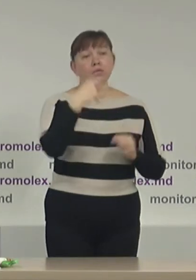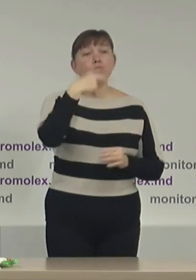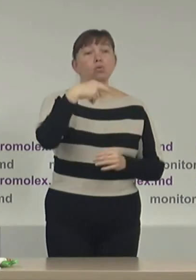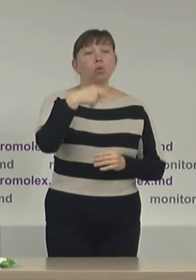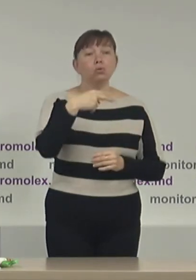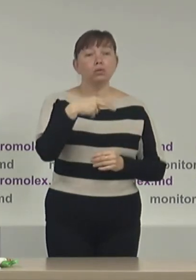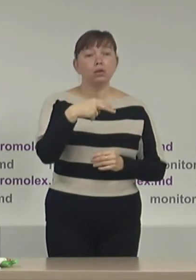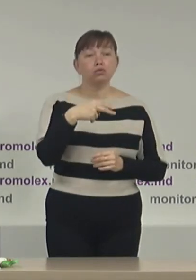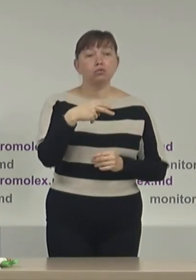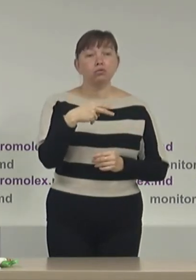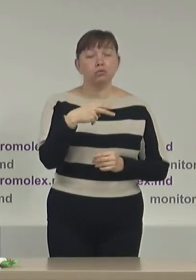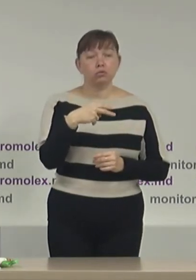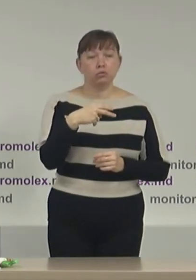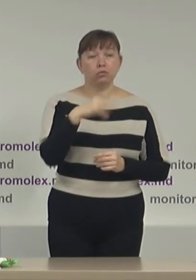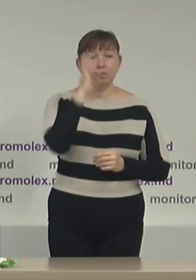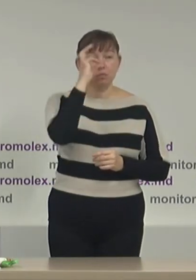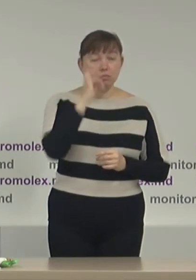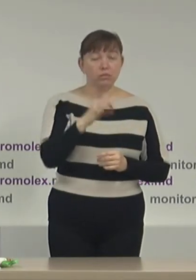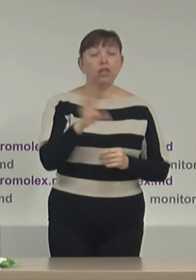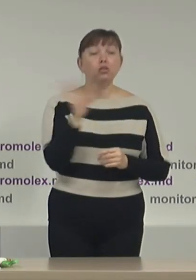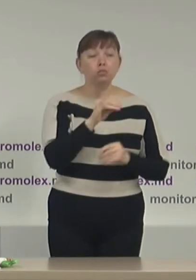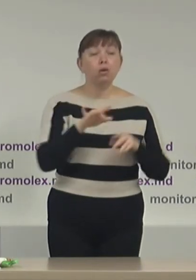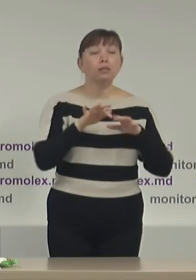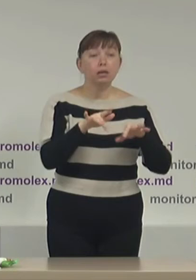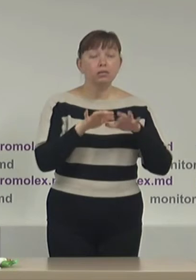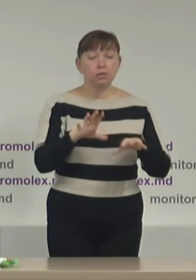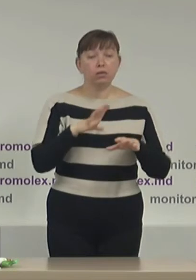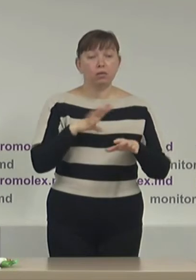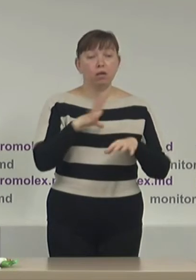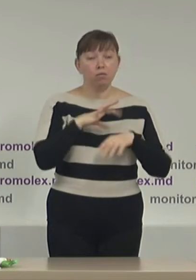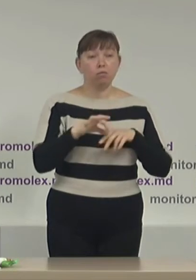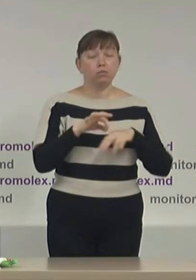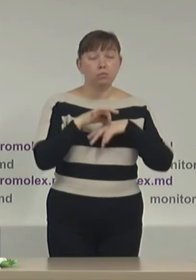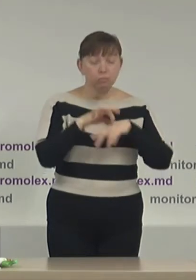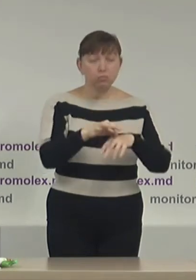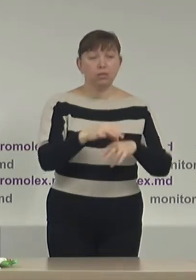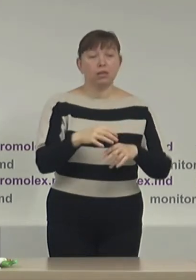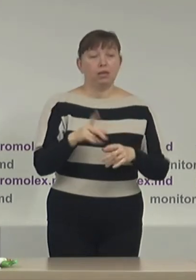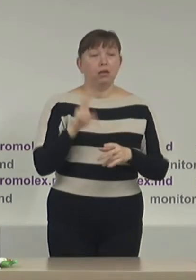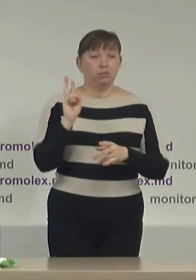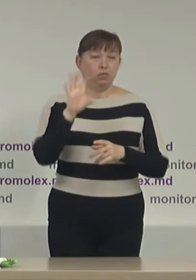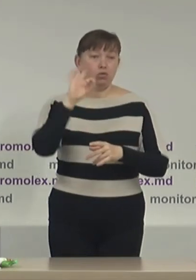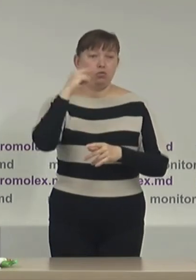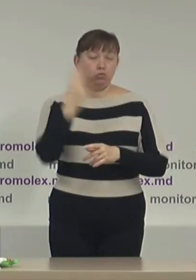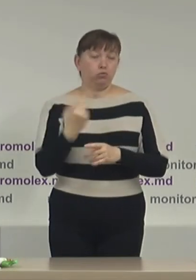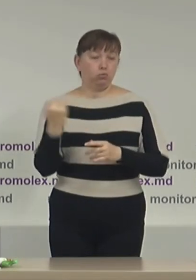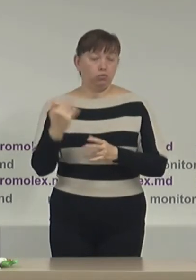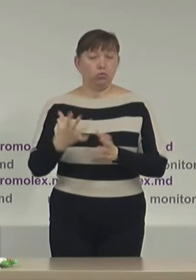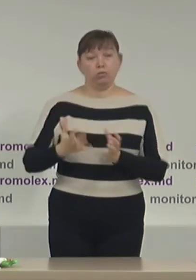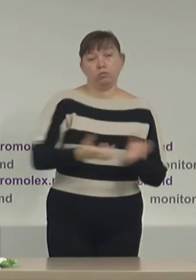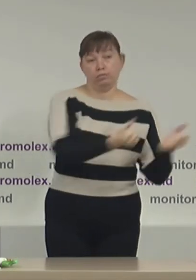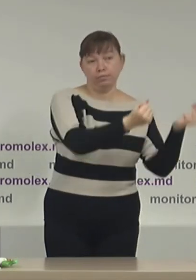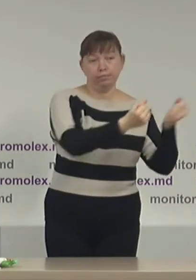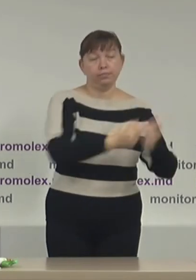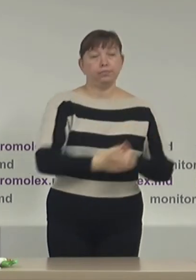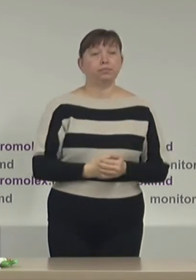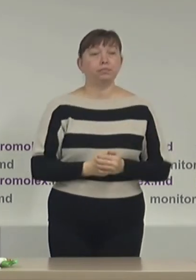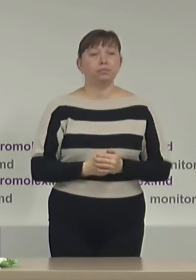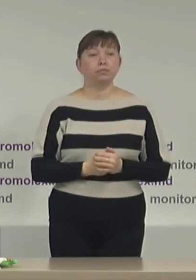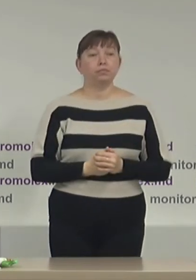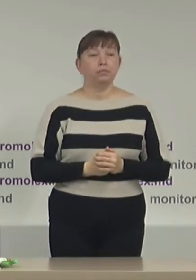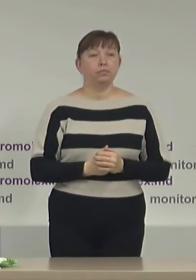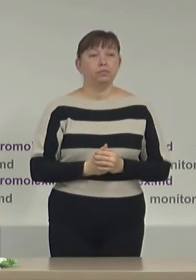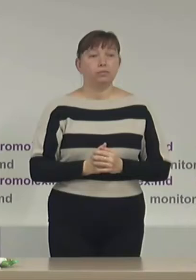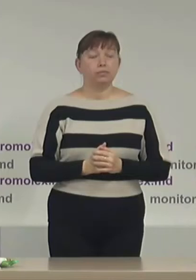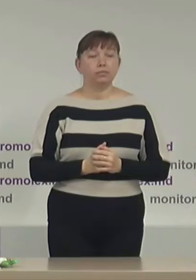Igor Dodon. More than 20% of activities are conducted by members and supporters of Party